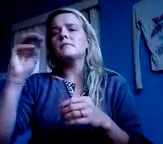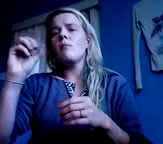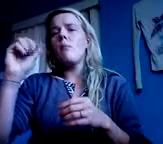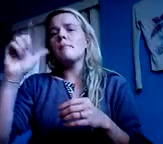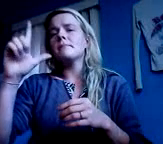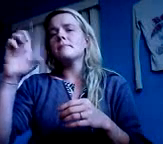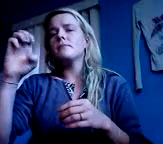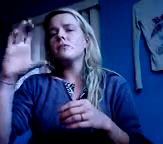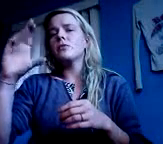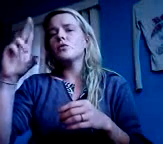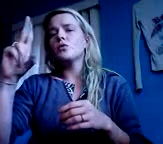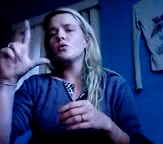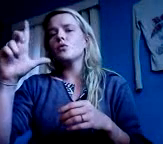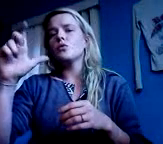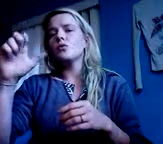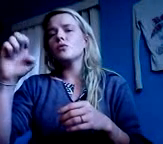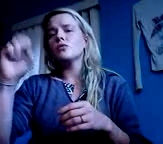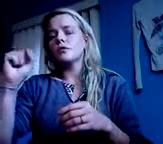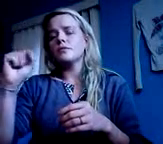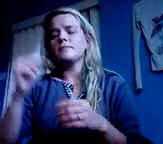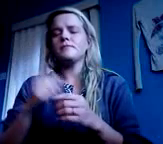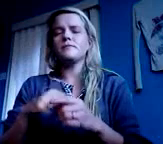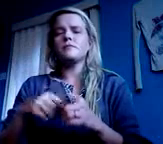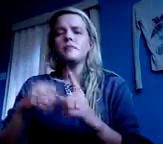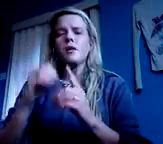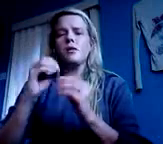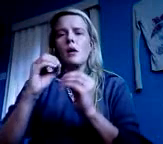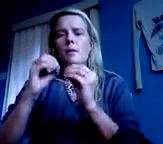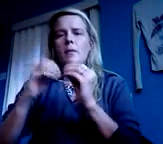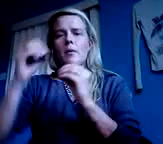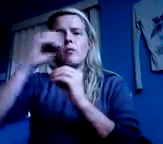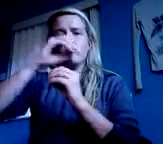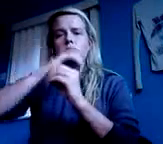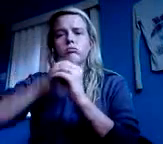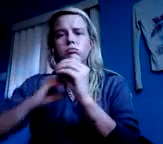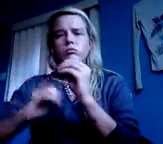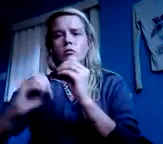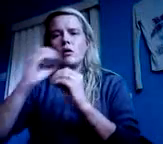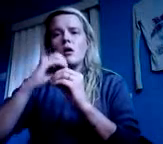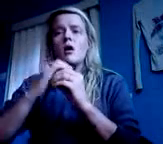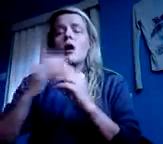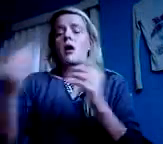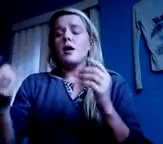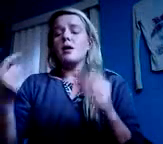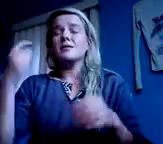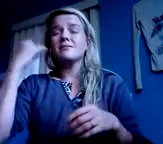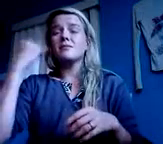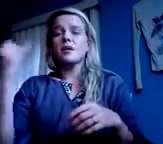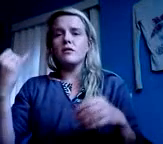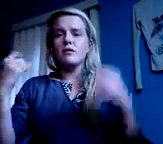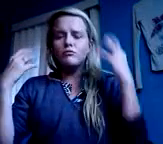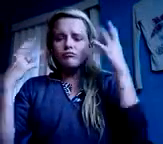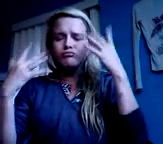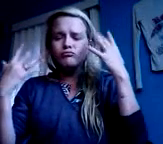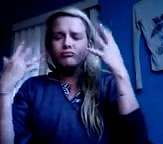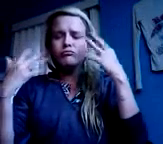sometimes, if you do it in your head, you might, balance one part of it, and then that, unbalances another part of it. But